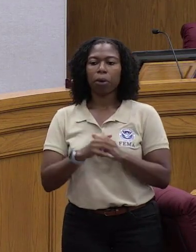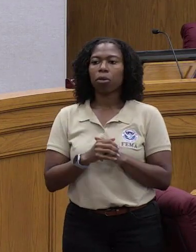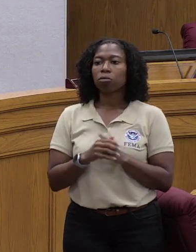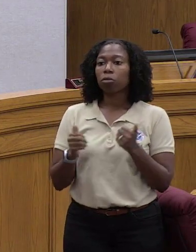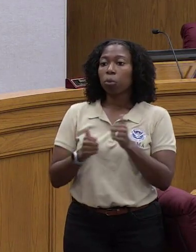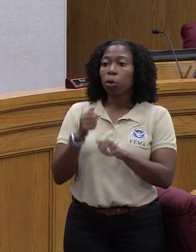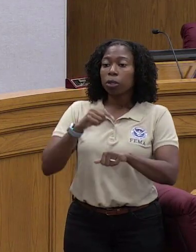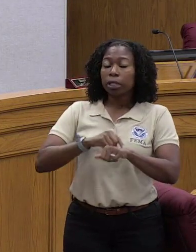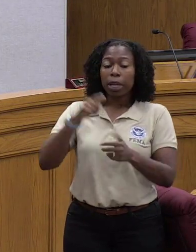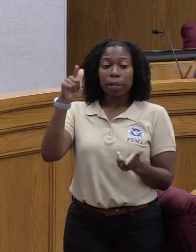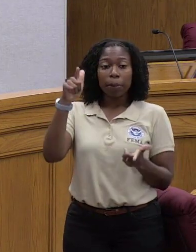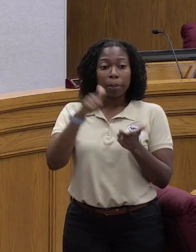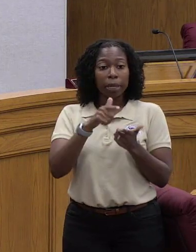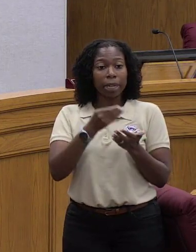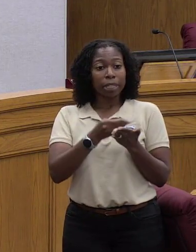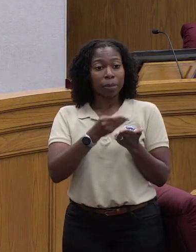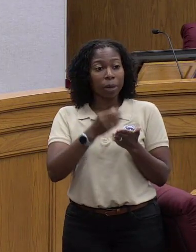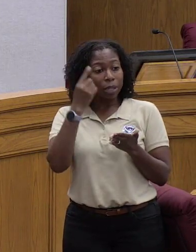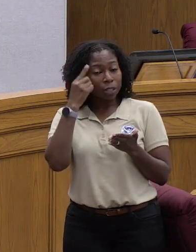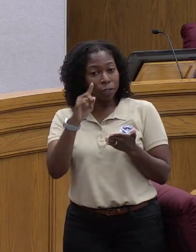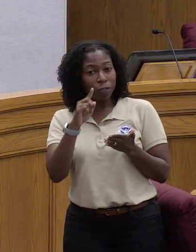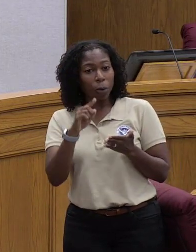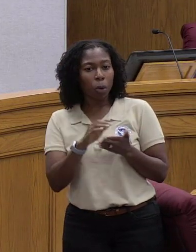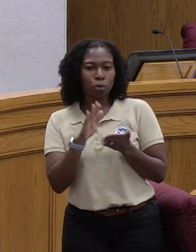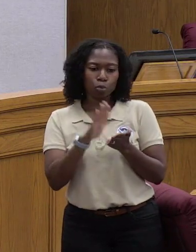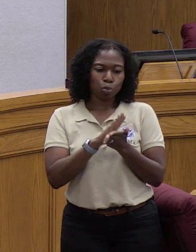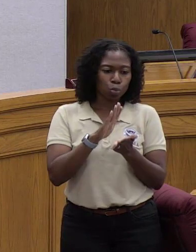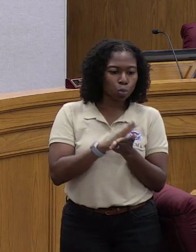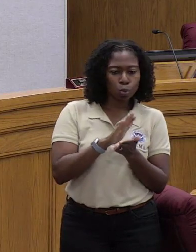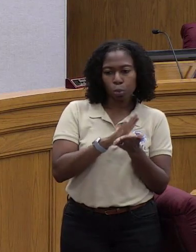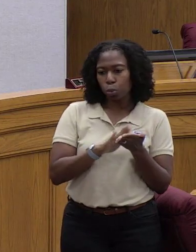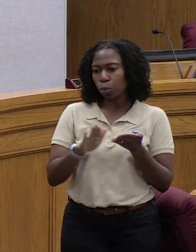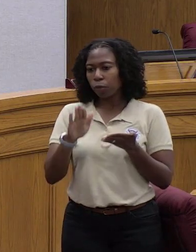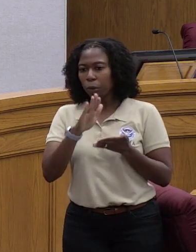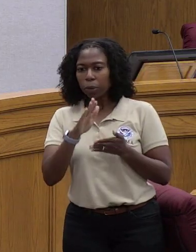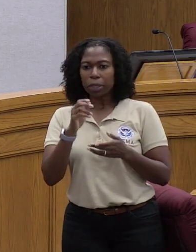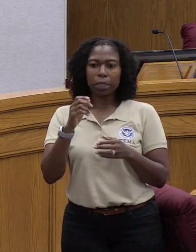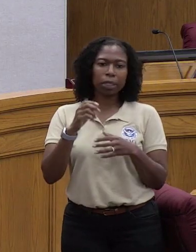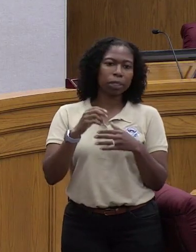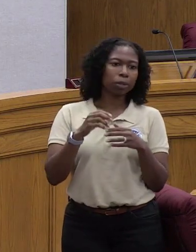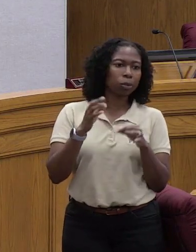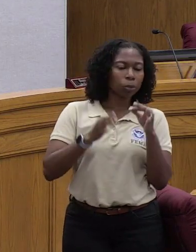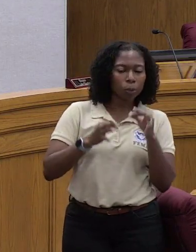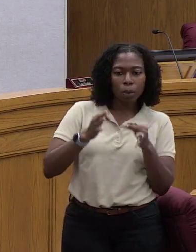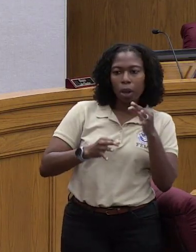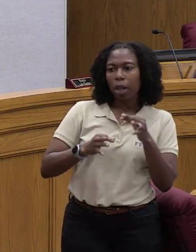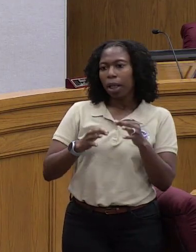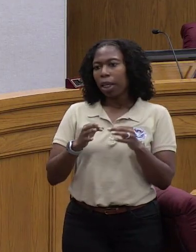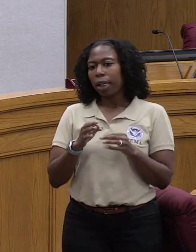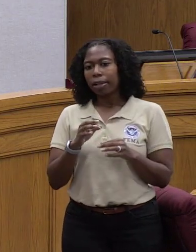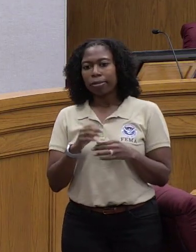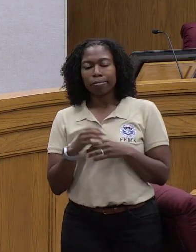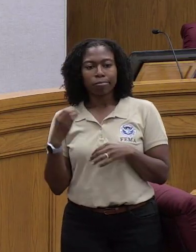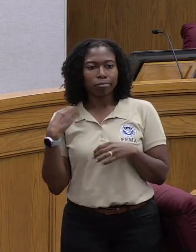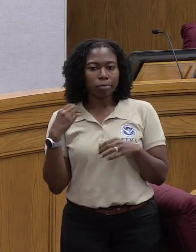towards infrastructure projects, but given the scale and scope of this event.